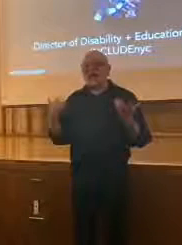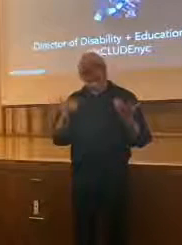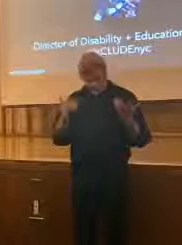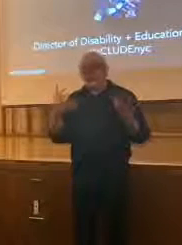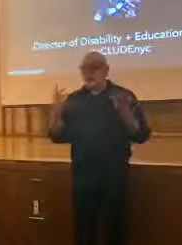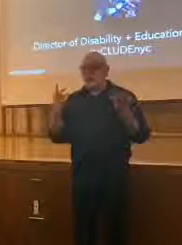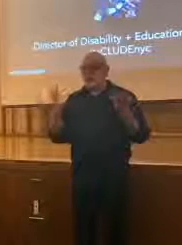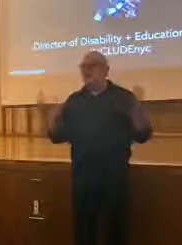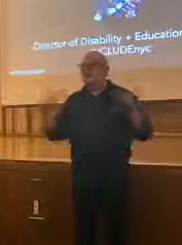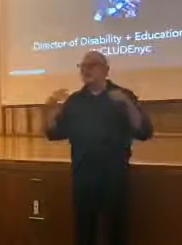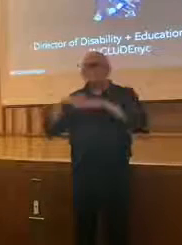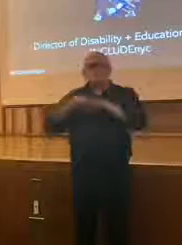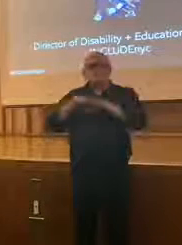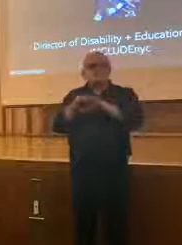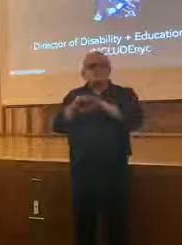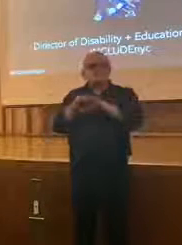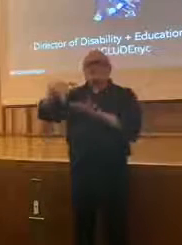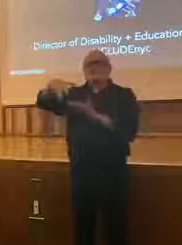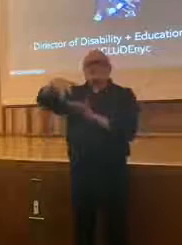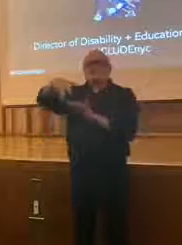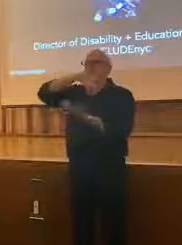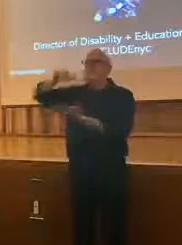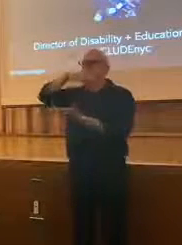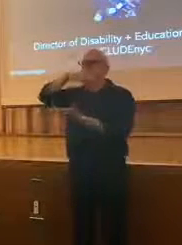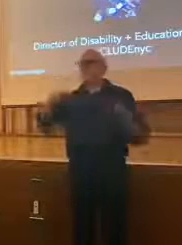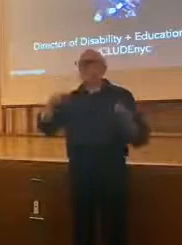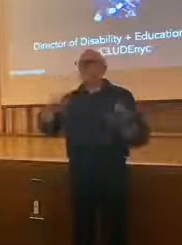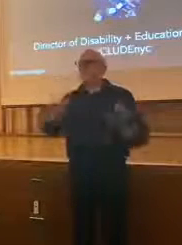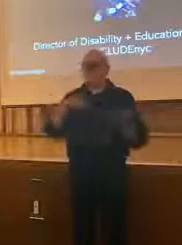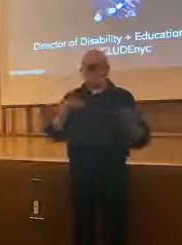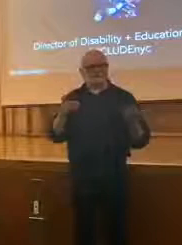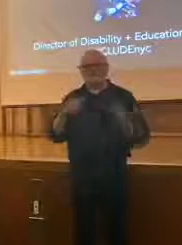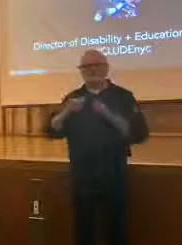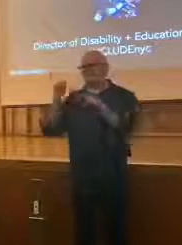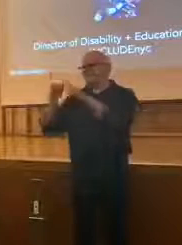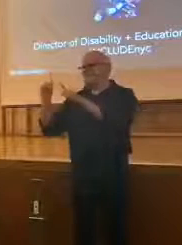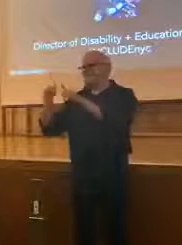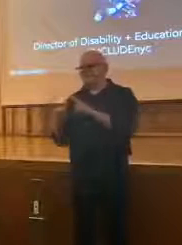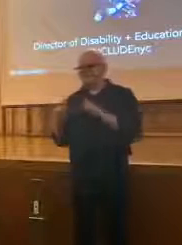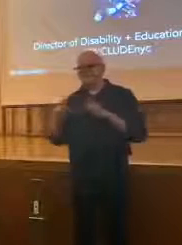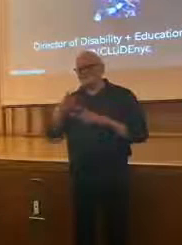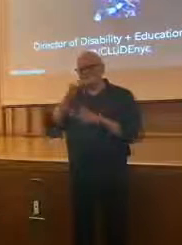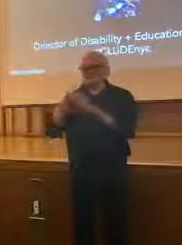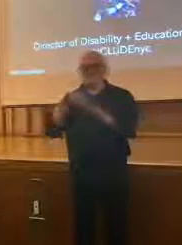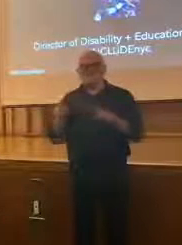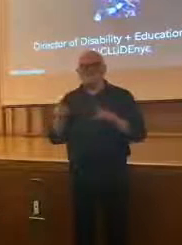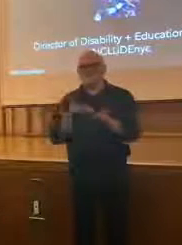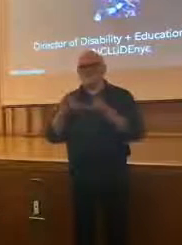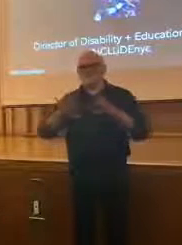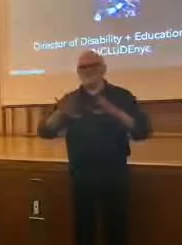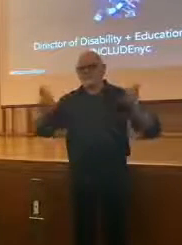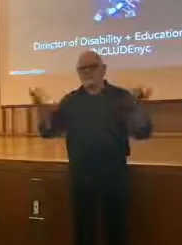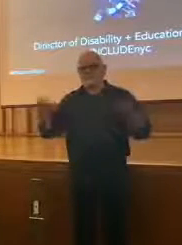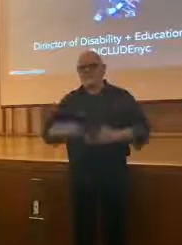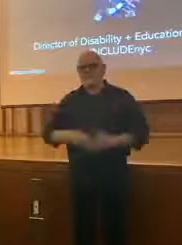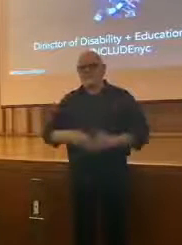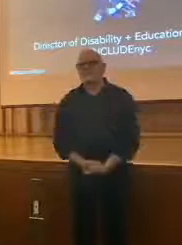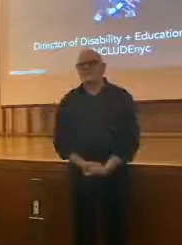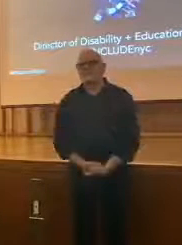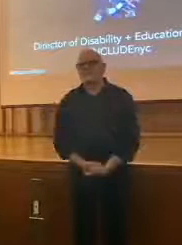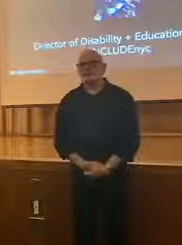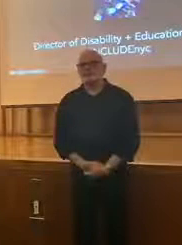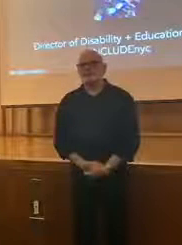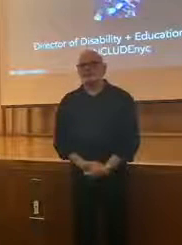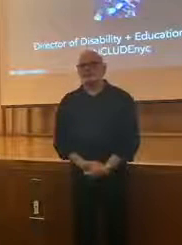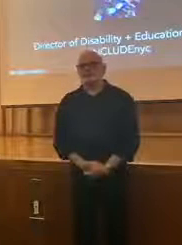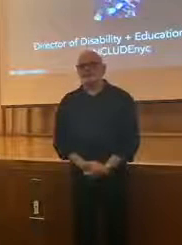be way significantly more inclusive. And his belief that this requires huge cultural shifts and policy changes to